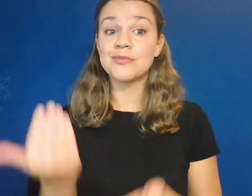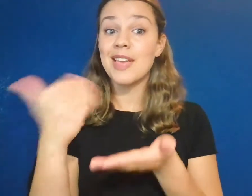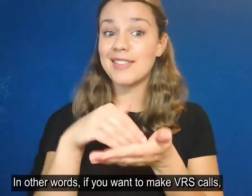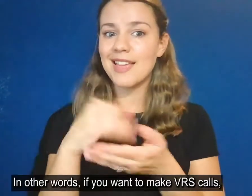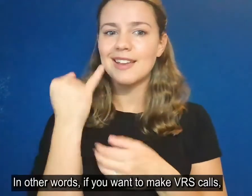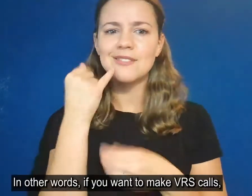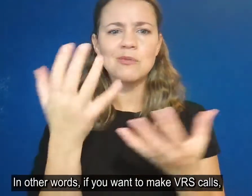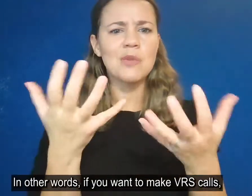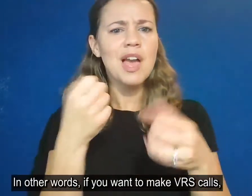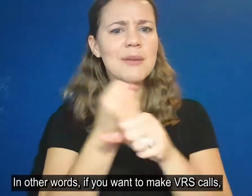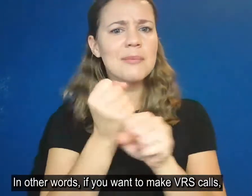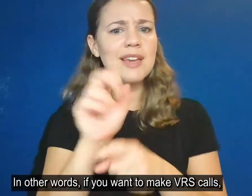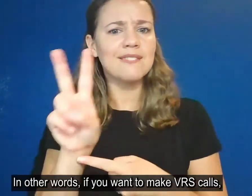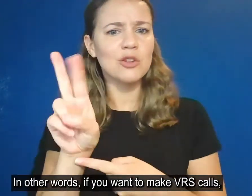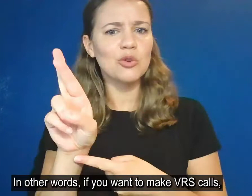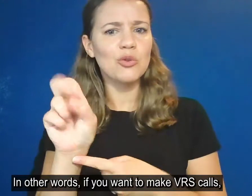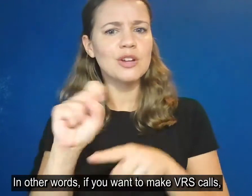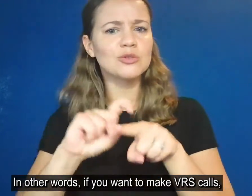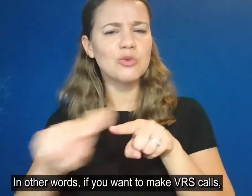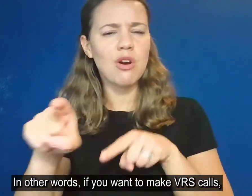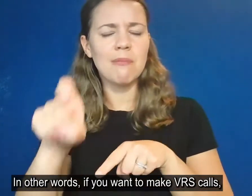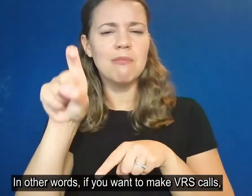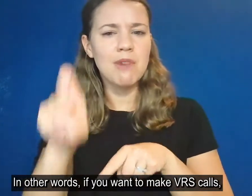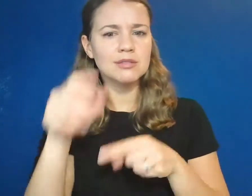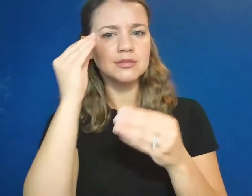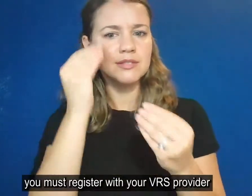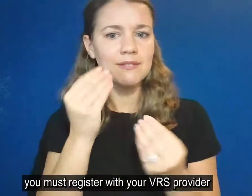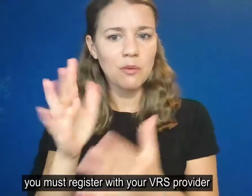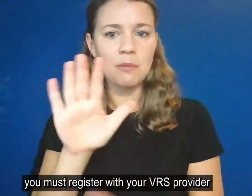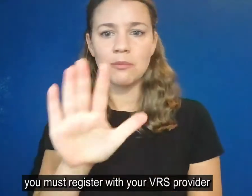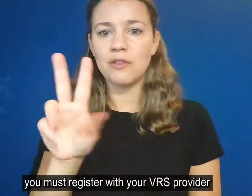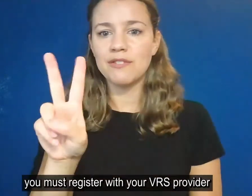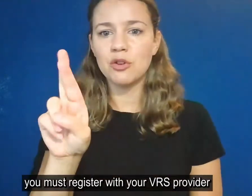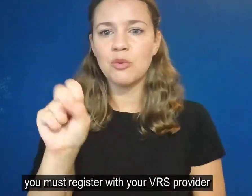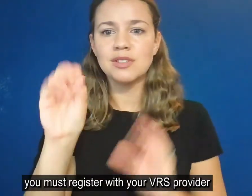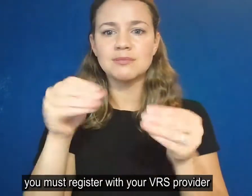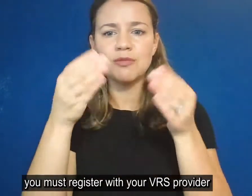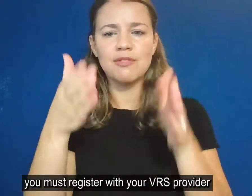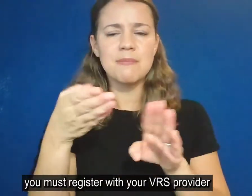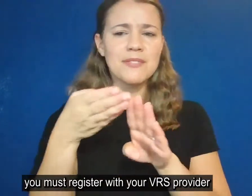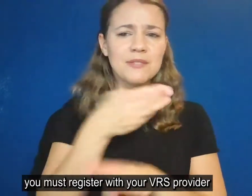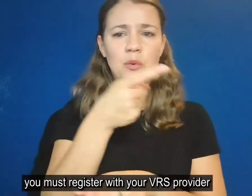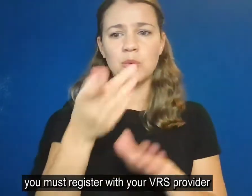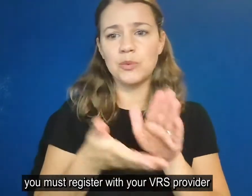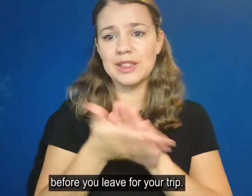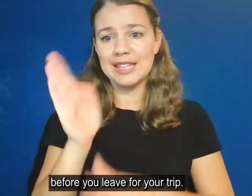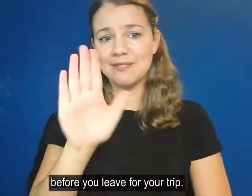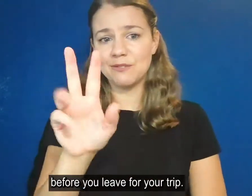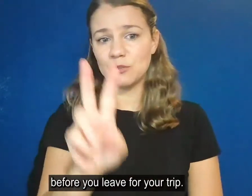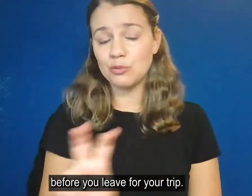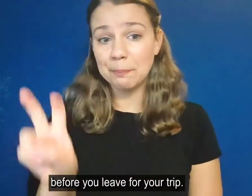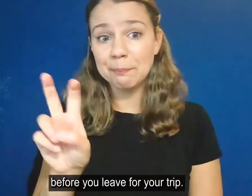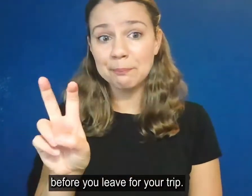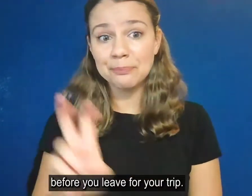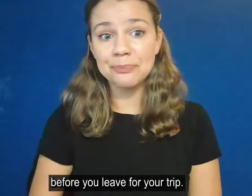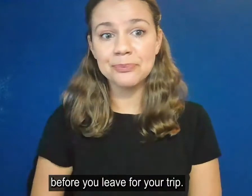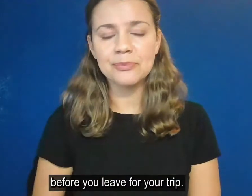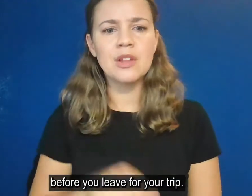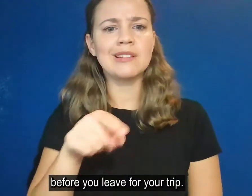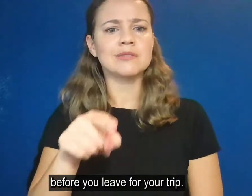In other words, if you want to make VRS calls, you must register with your VRS provider before you leave for your trip.